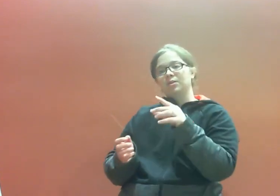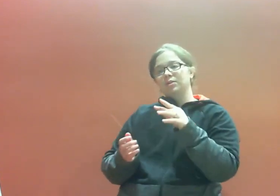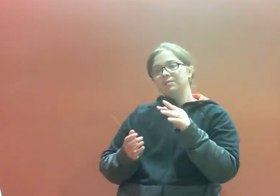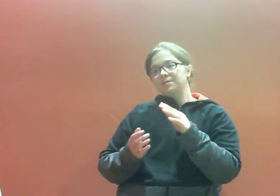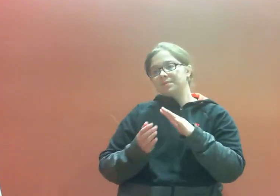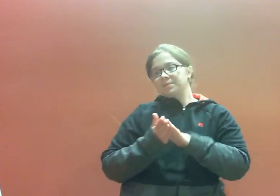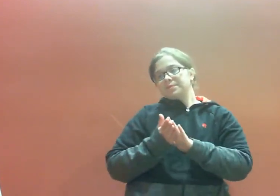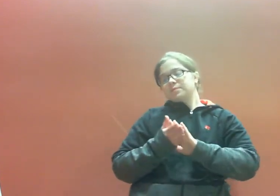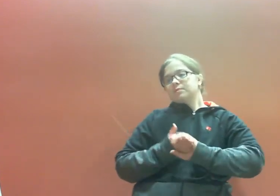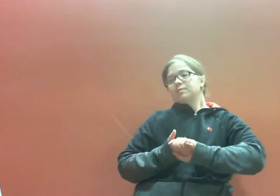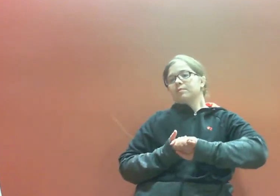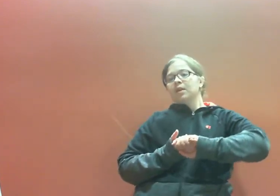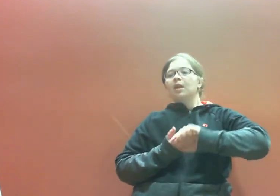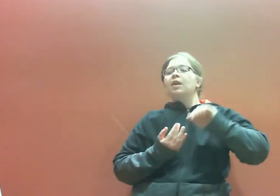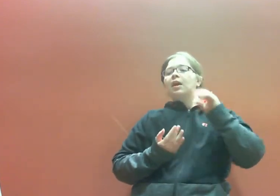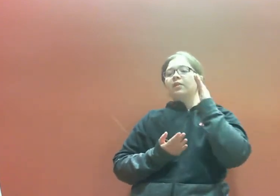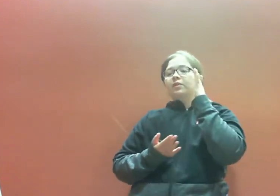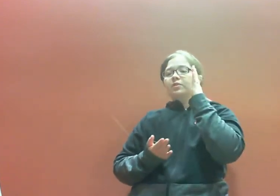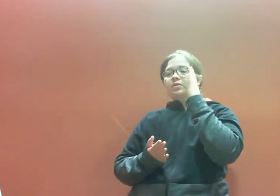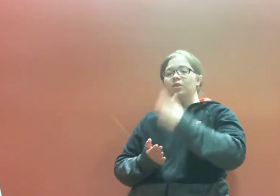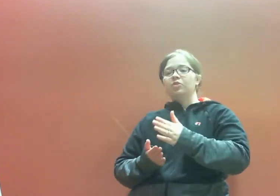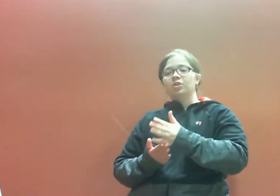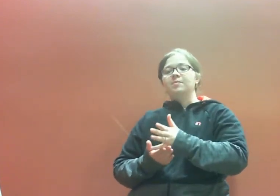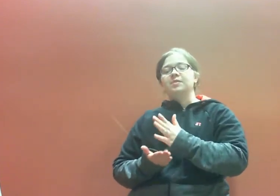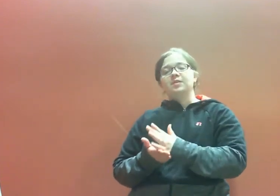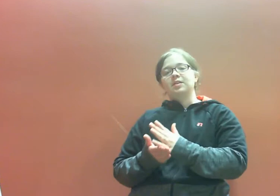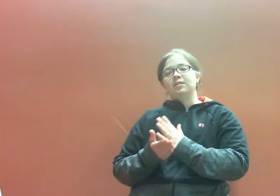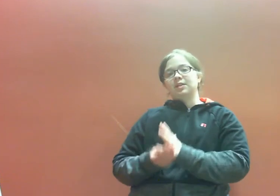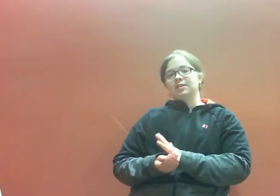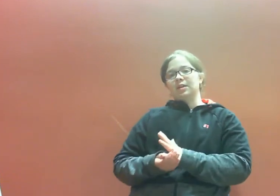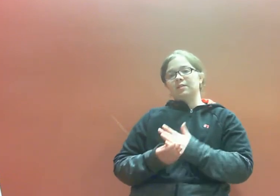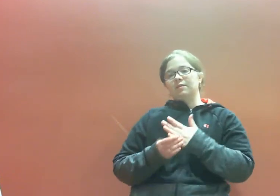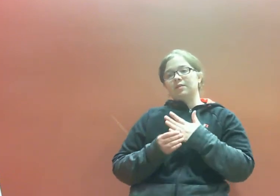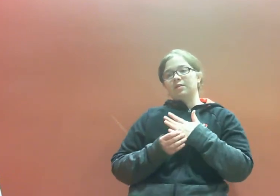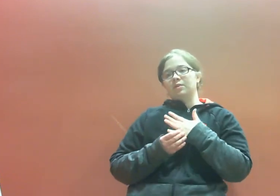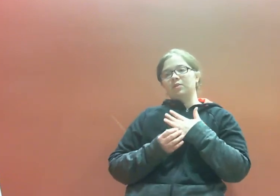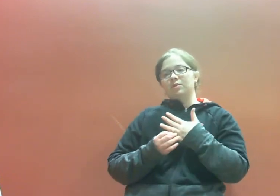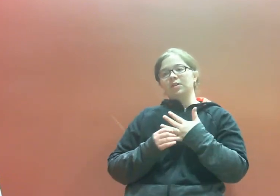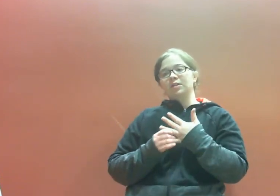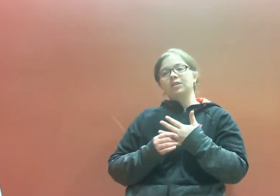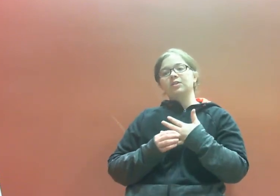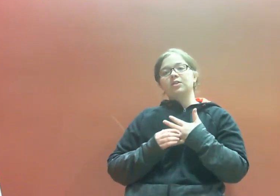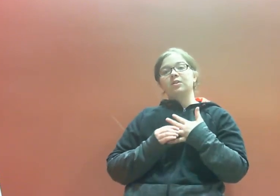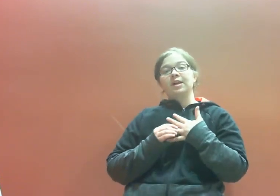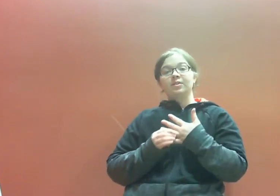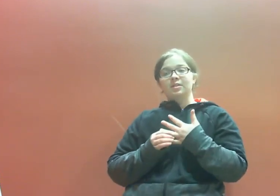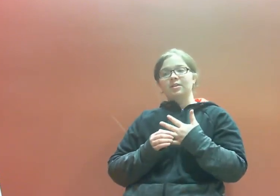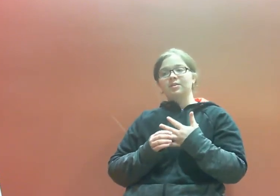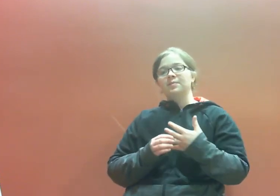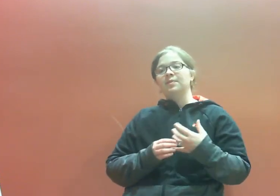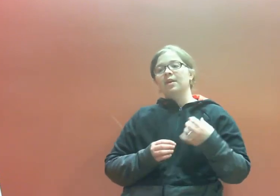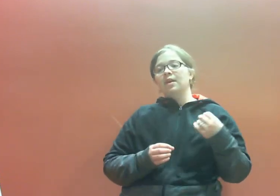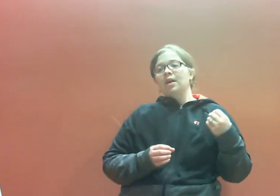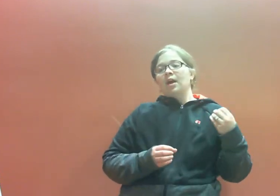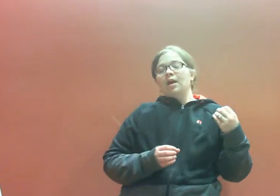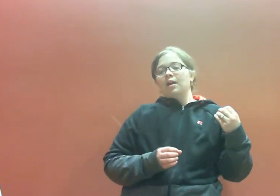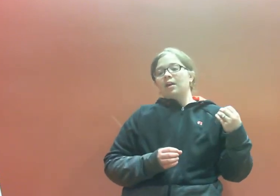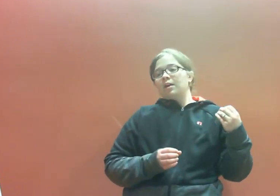swirl. And those dark stripes you see on the inside of the cochlear duct are hair cells.